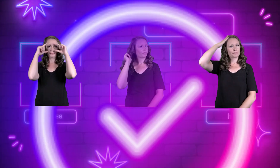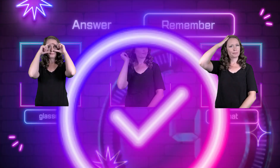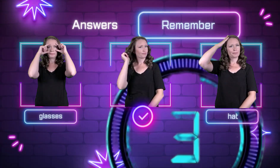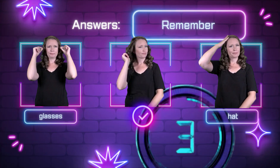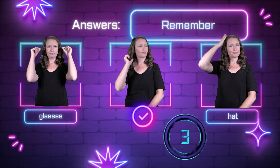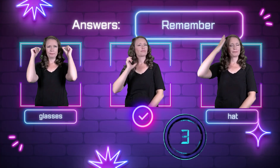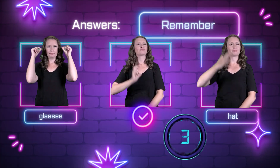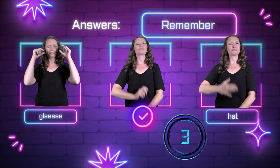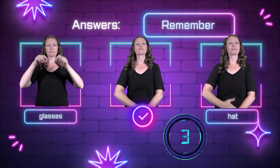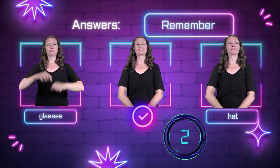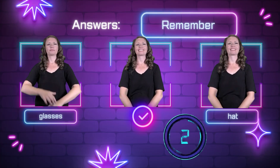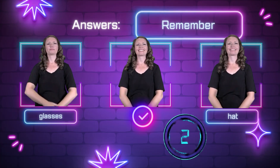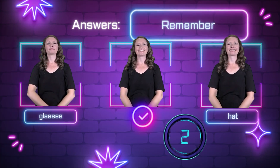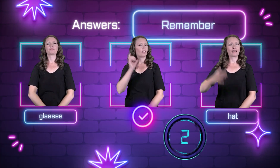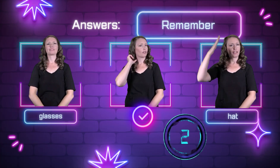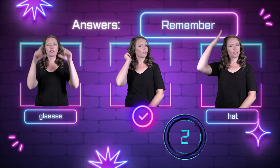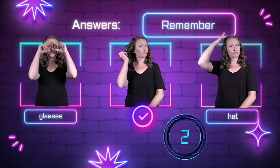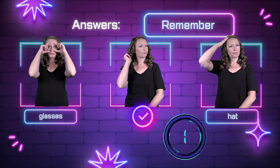The answer is B.